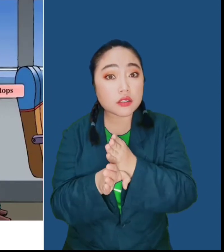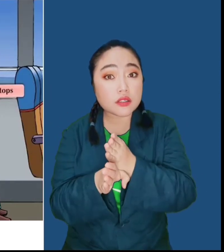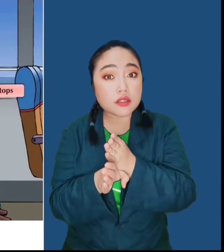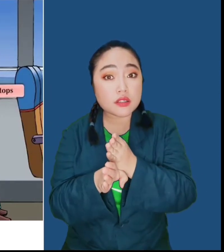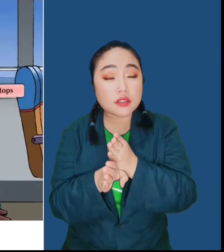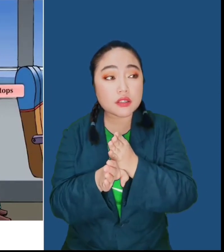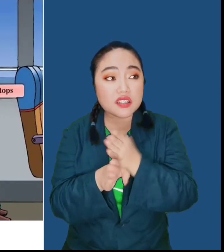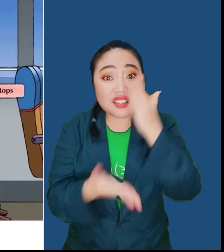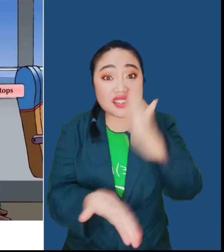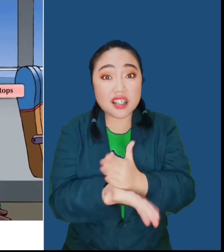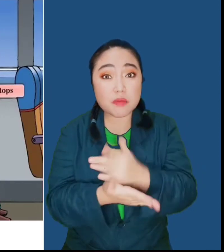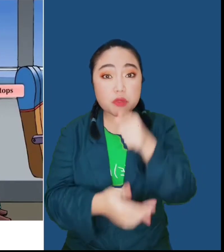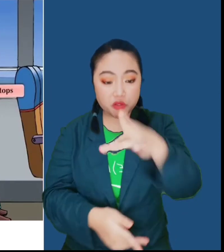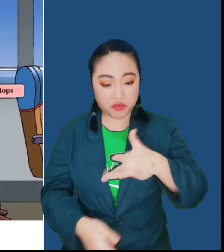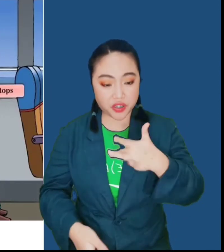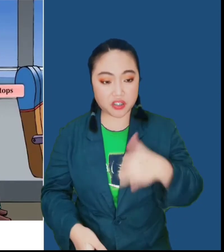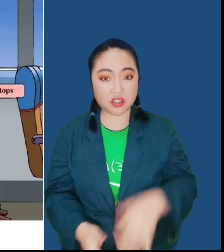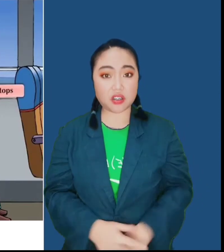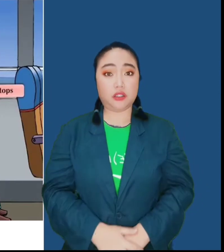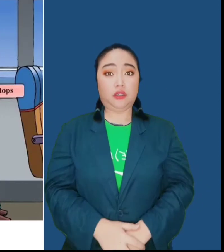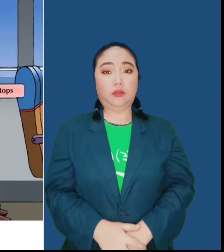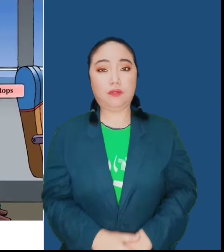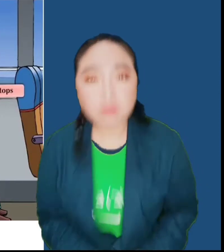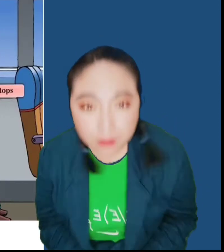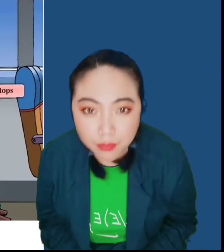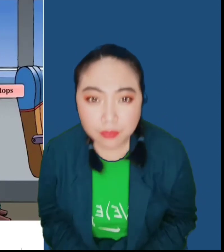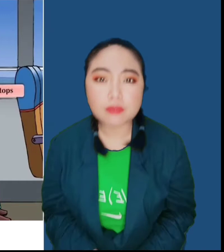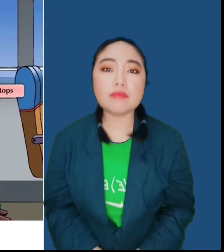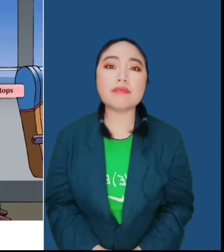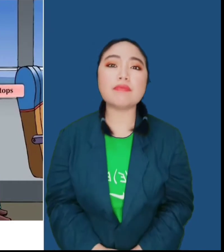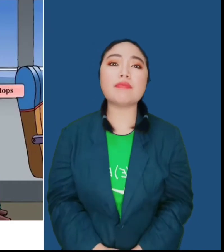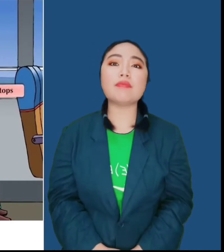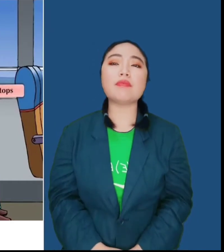But if the bus driver suddenly stops, you would do this.